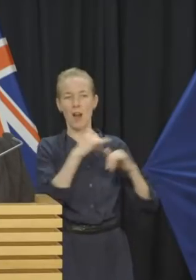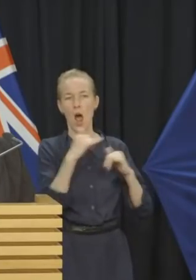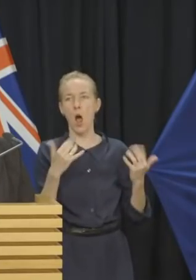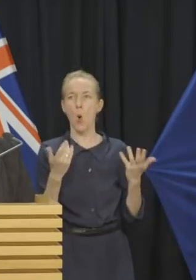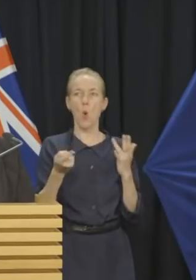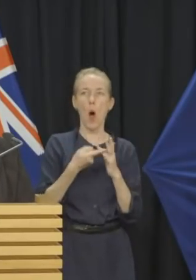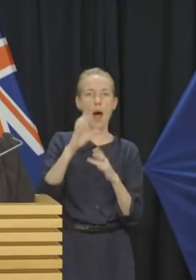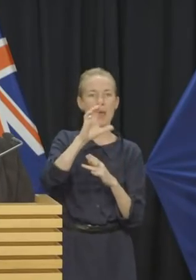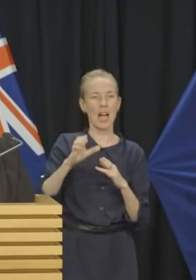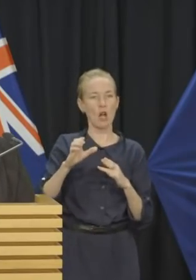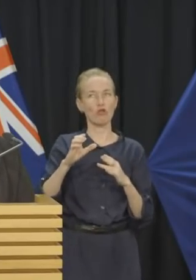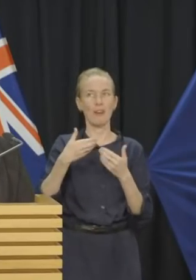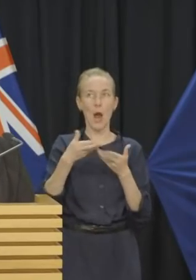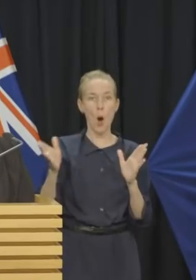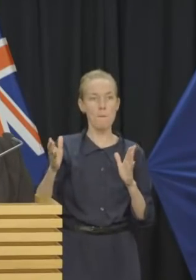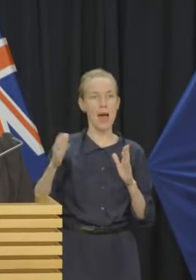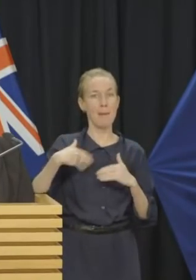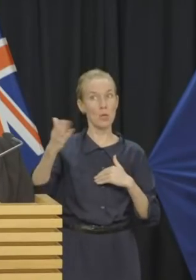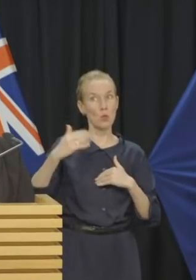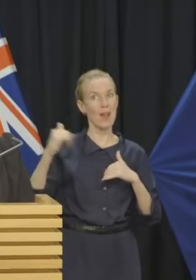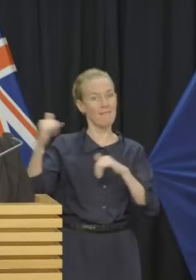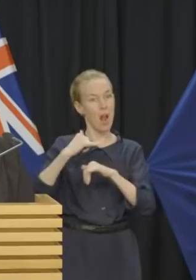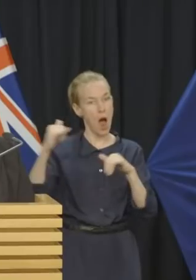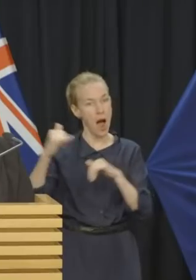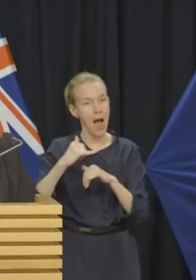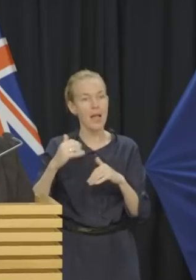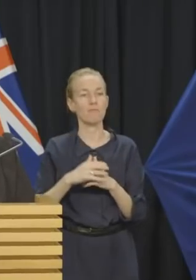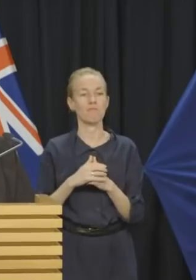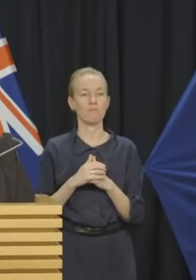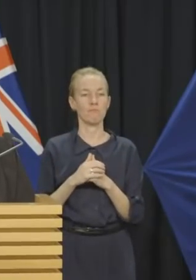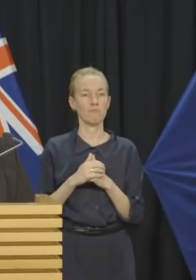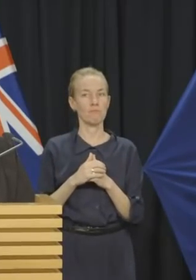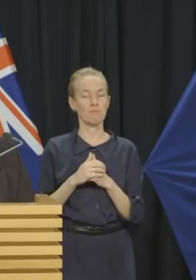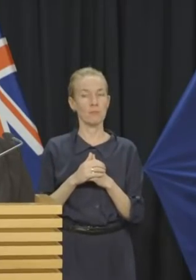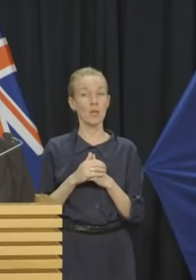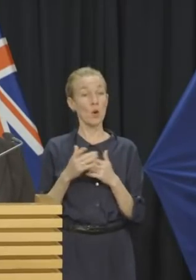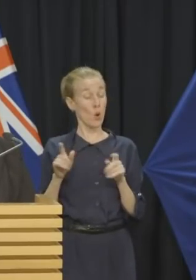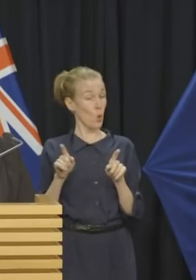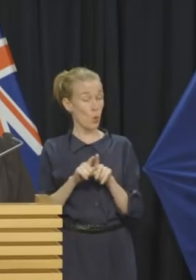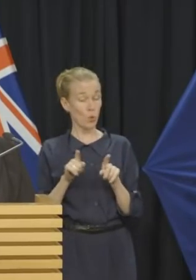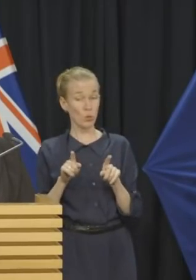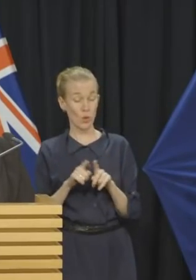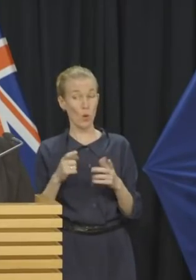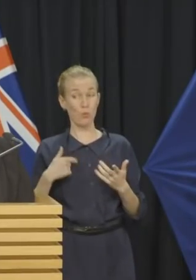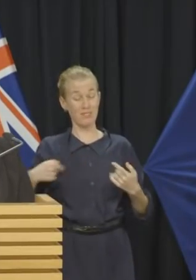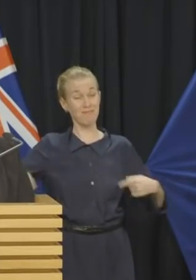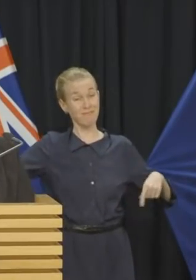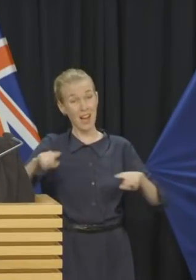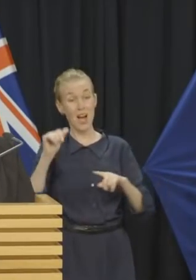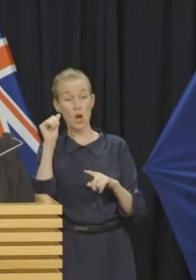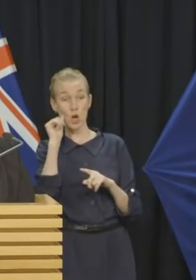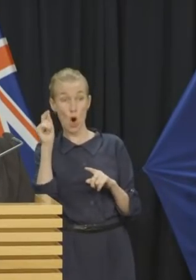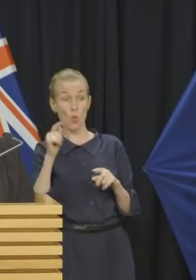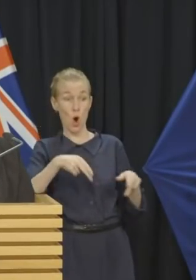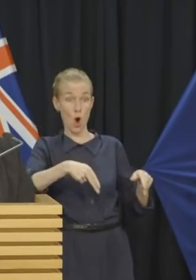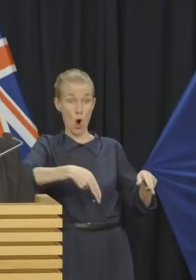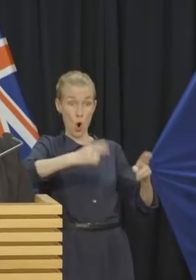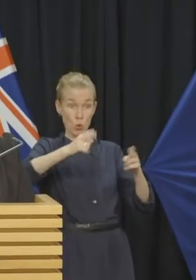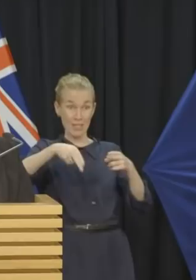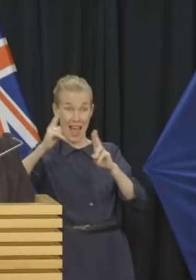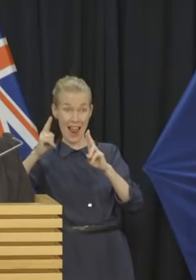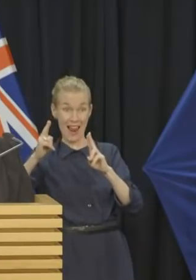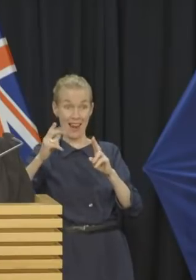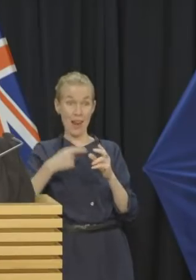as we evolve through this, everyone also, I think, recognises that our managed isolation facilities is one of the